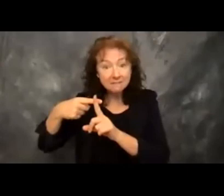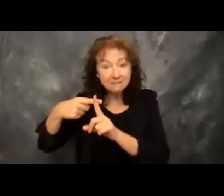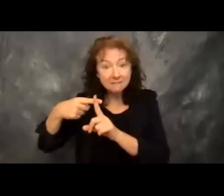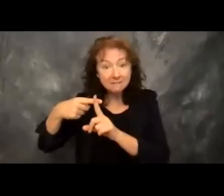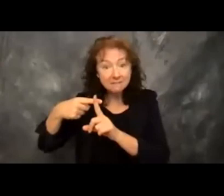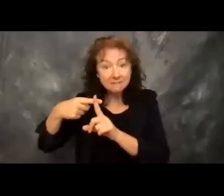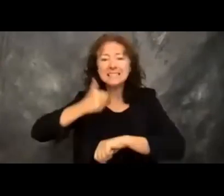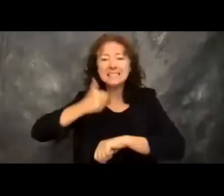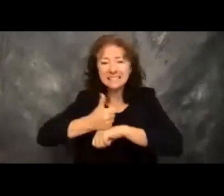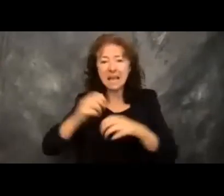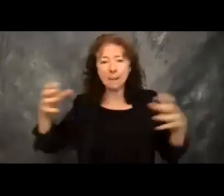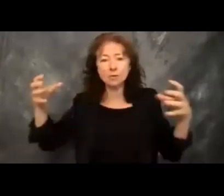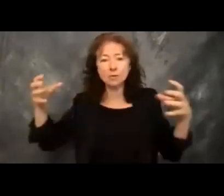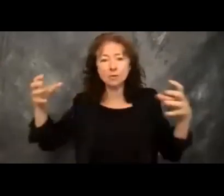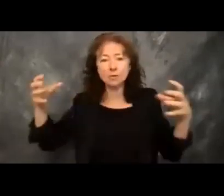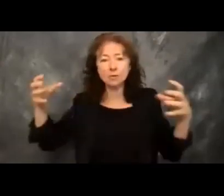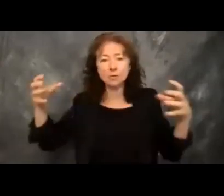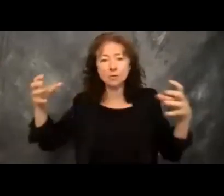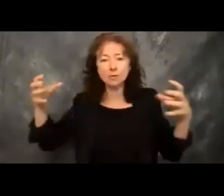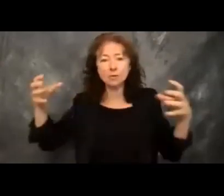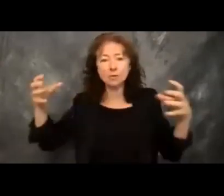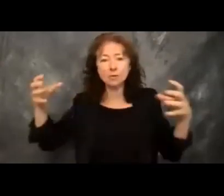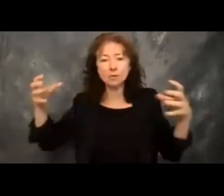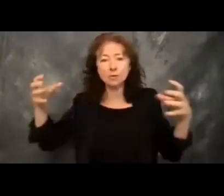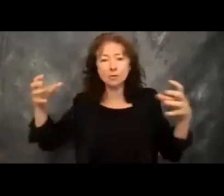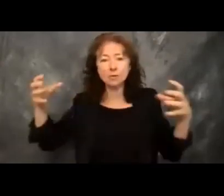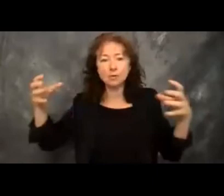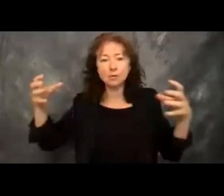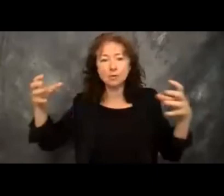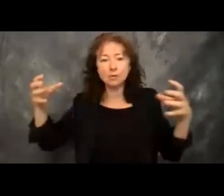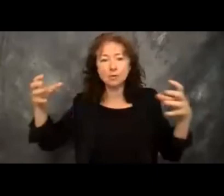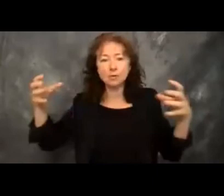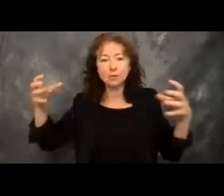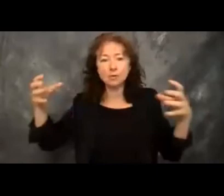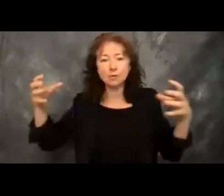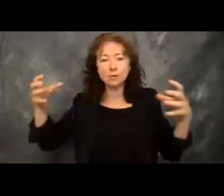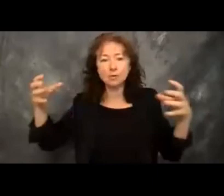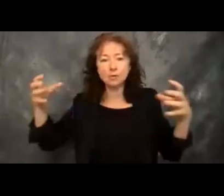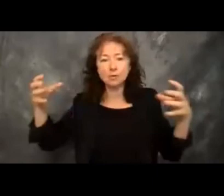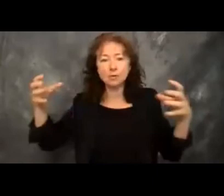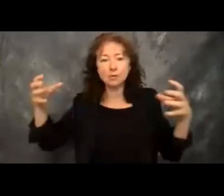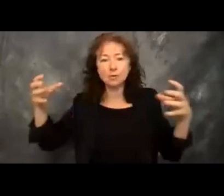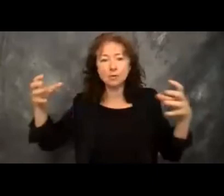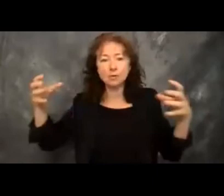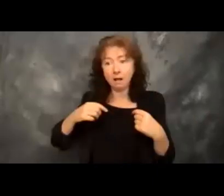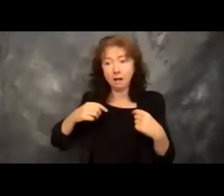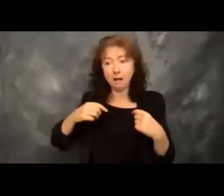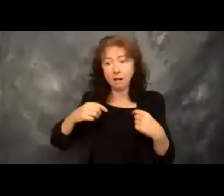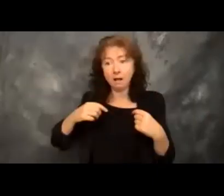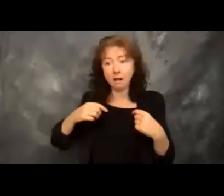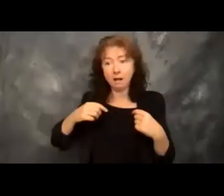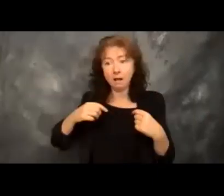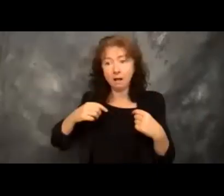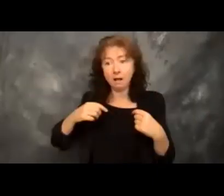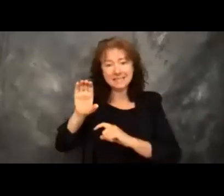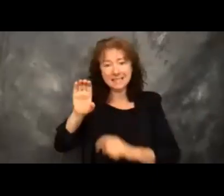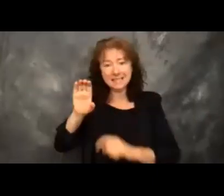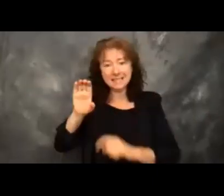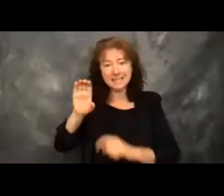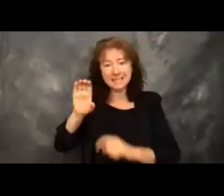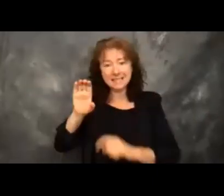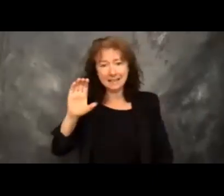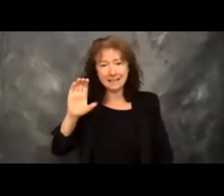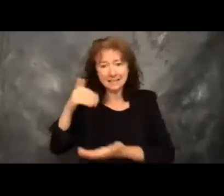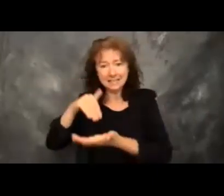group by Central Election Commission, and the force of this group is